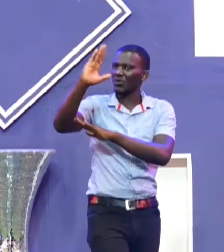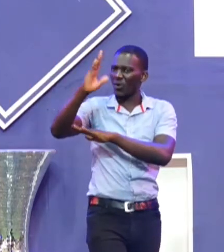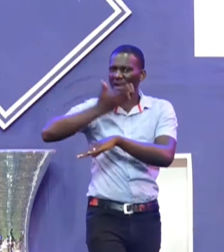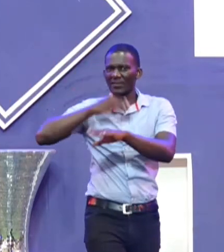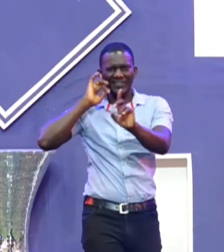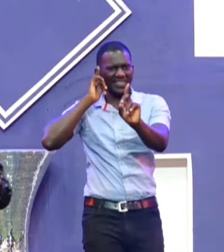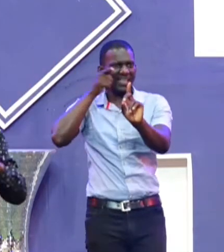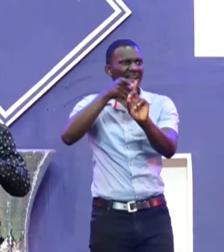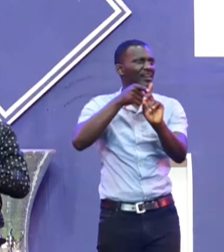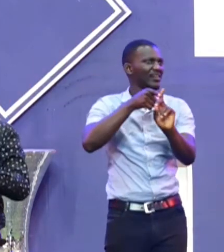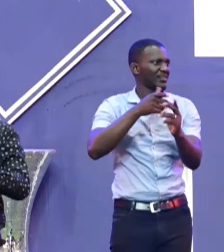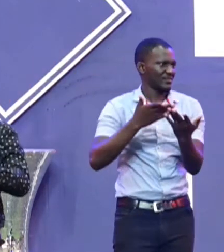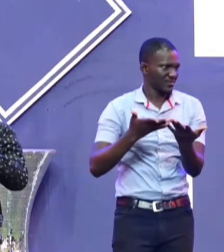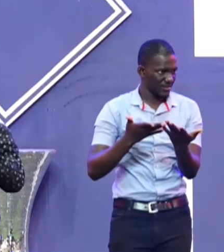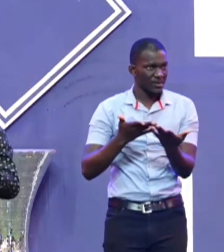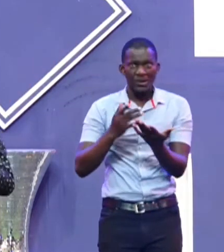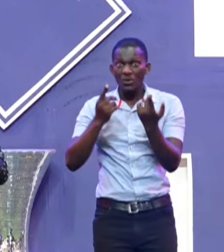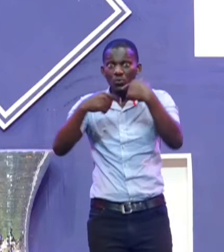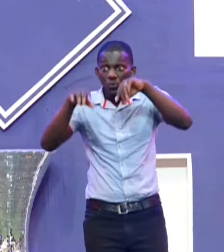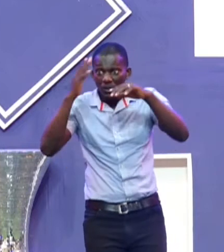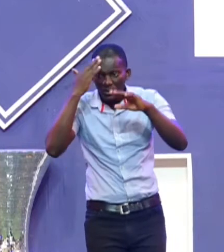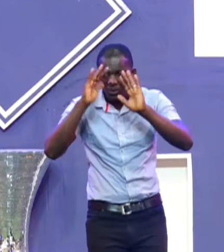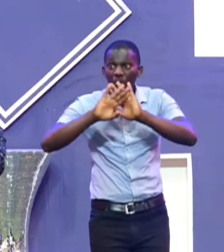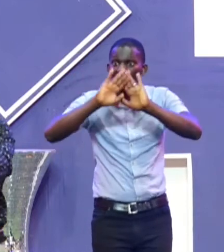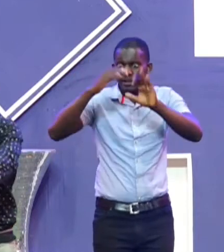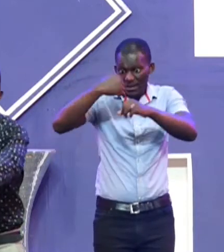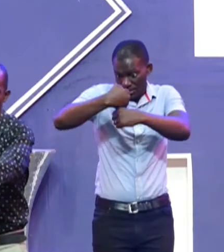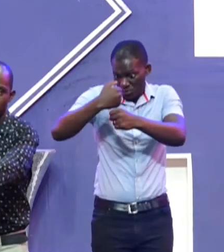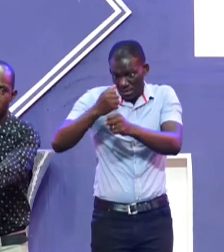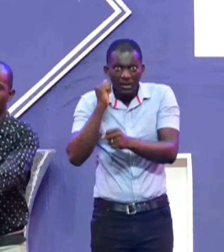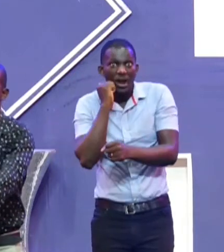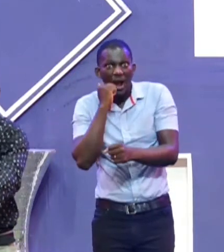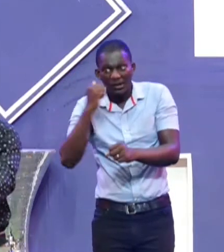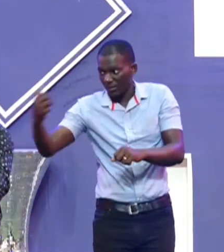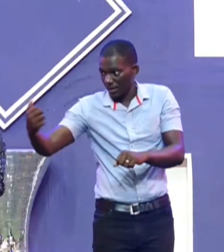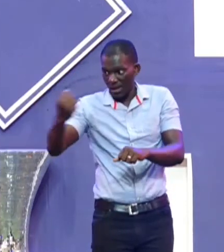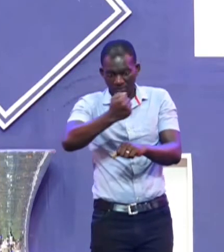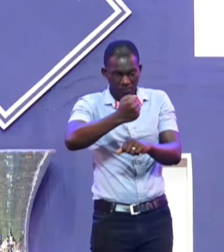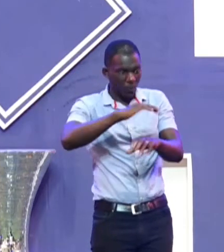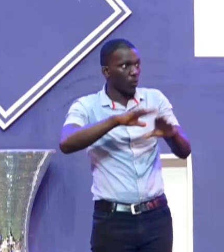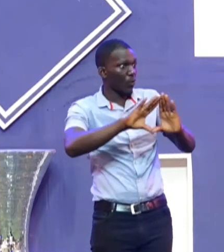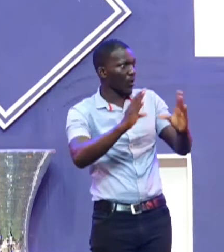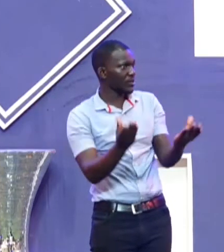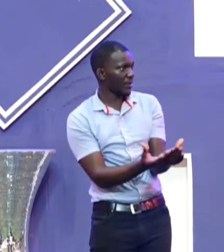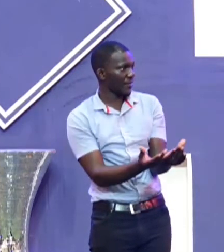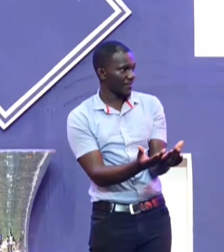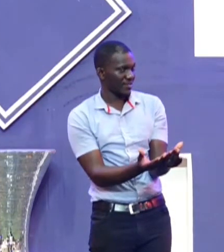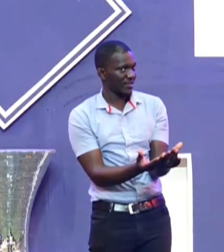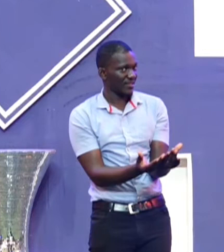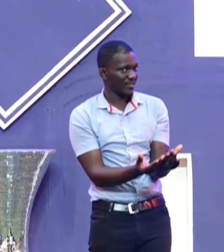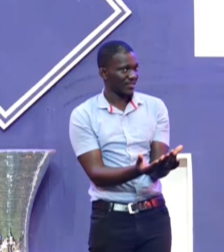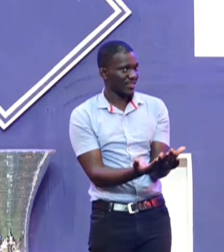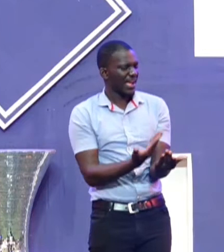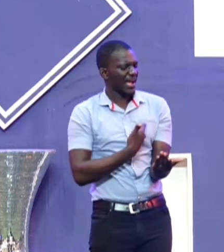is an intentional God. You know very well that He created Adam and placed him